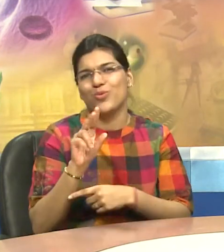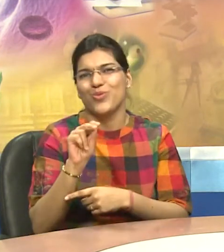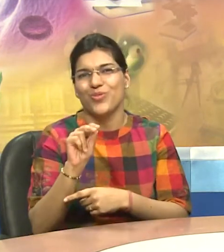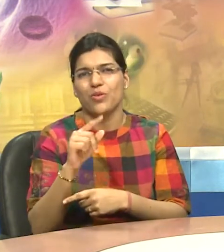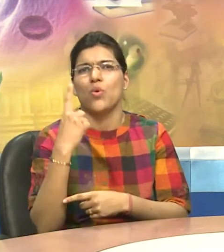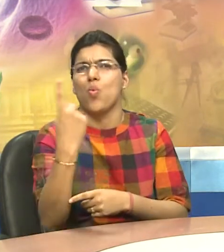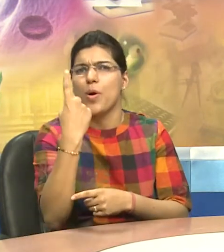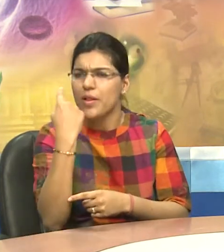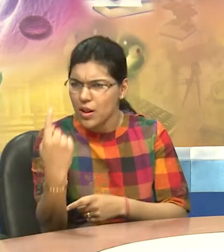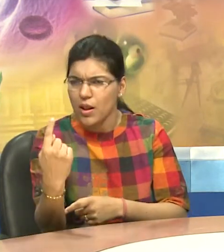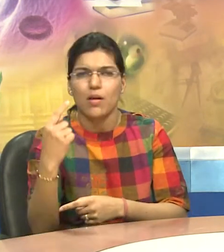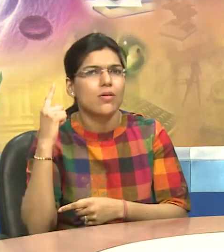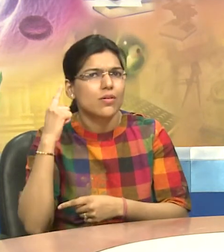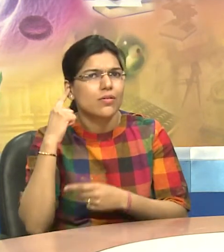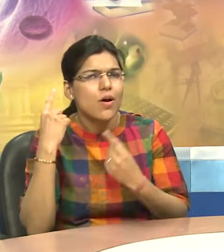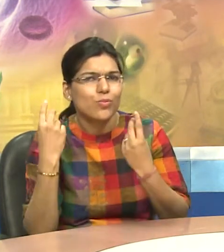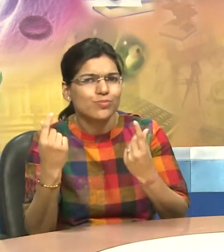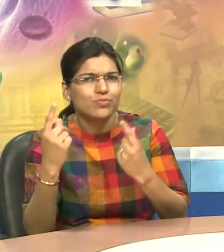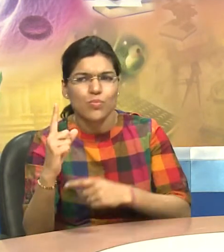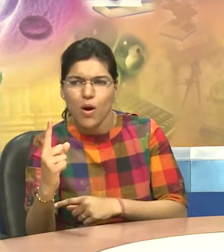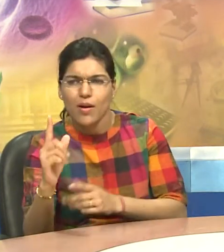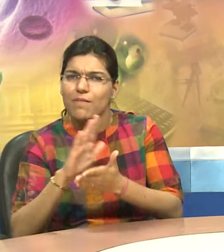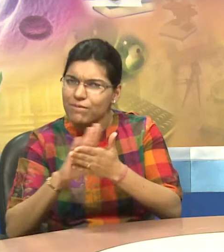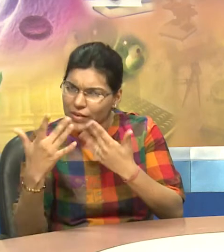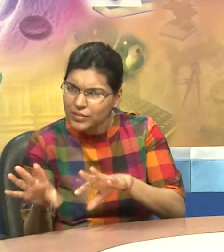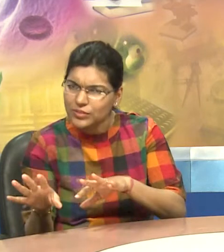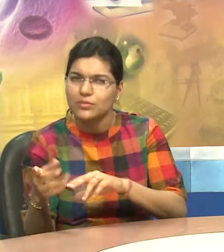We won't use all of them at the same time.